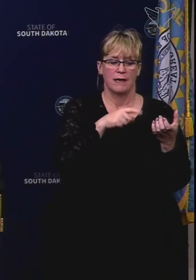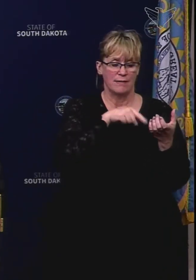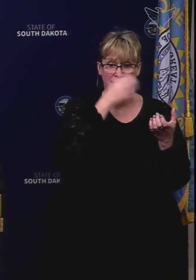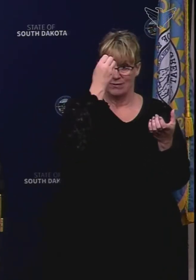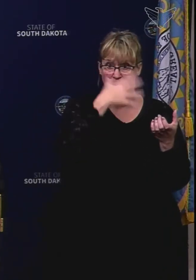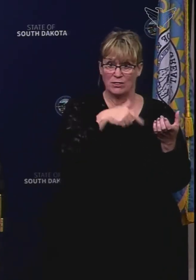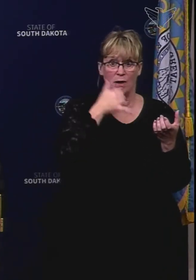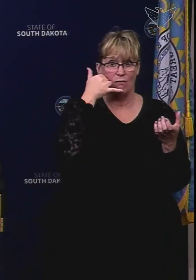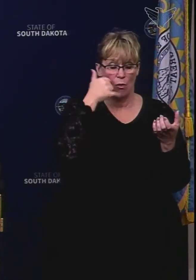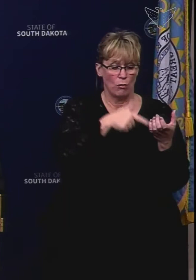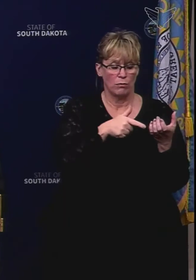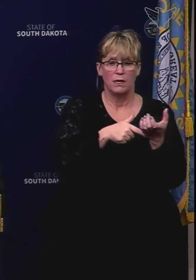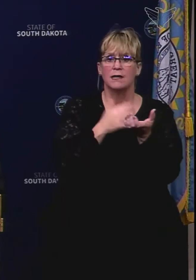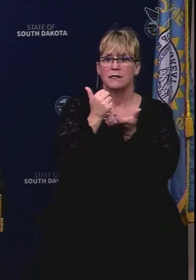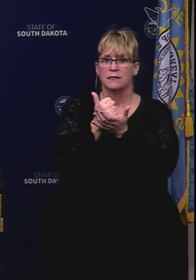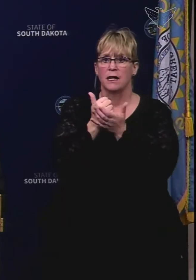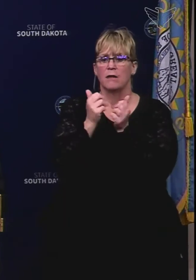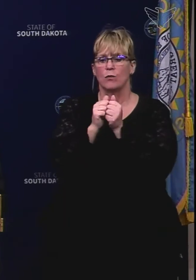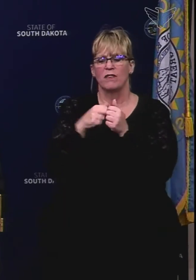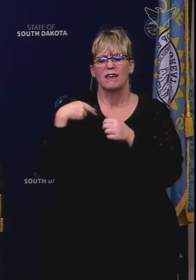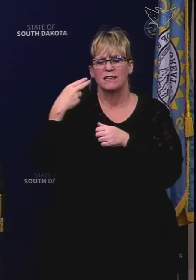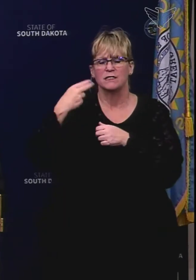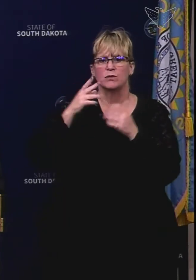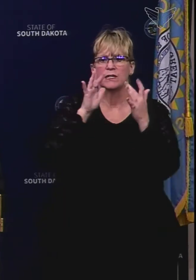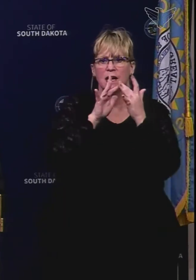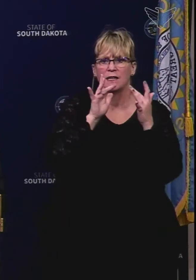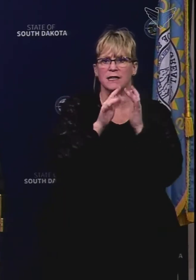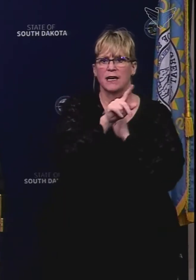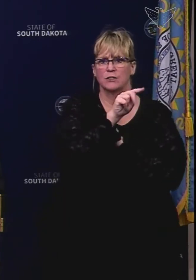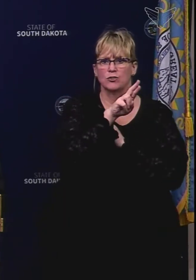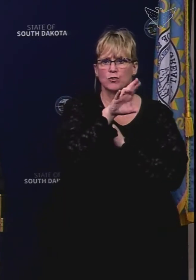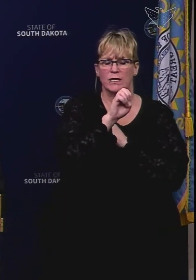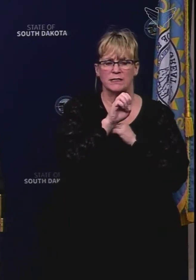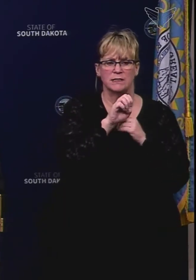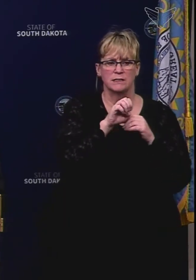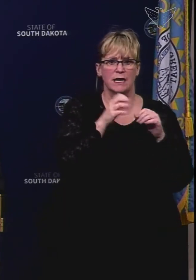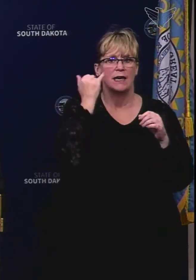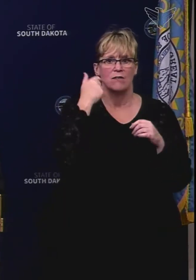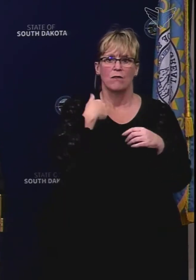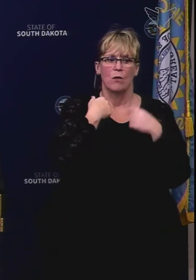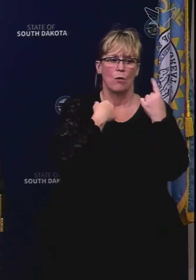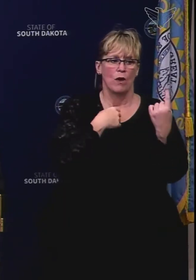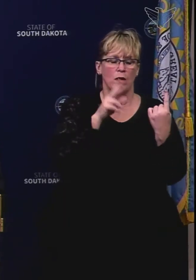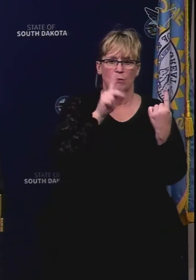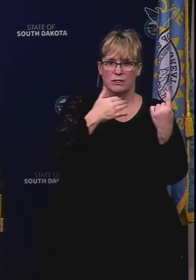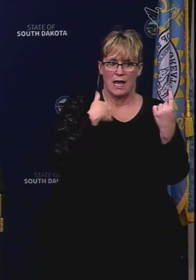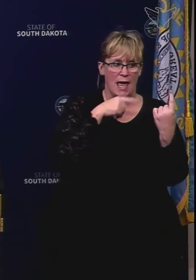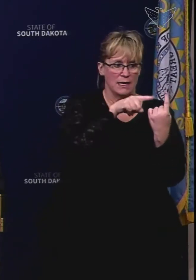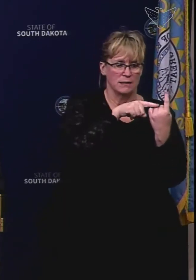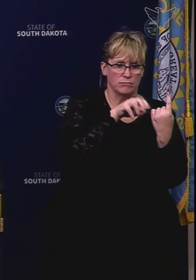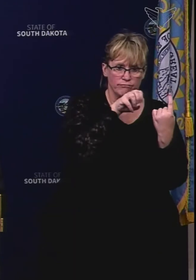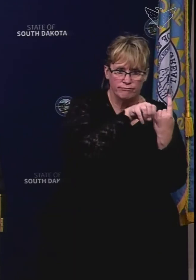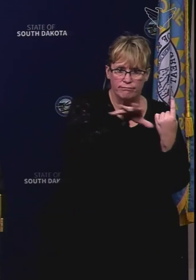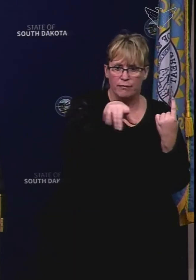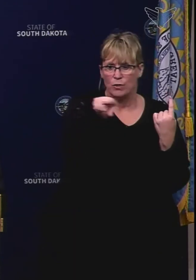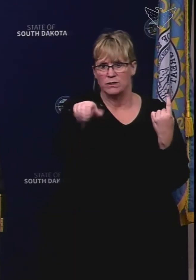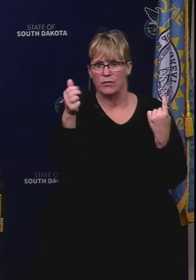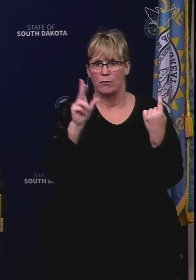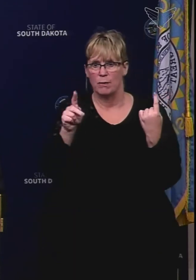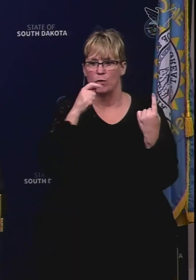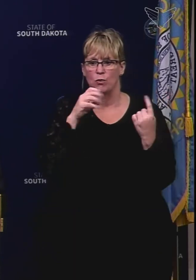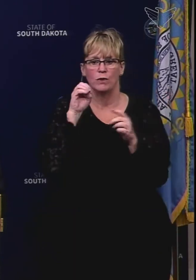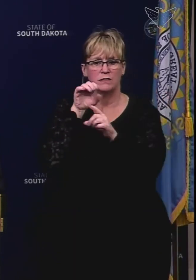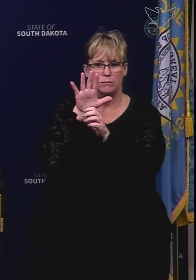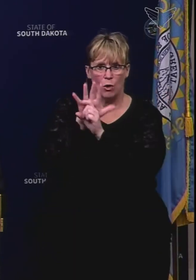information over to help us do some of the historical contact tracing that we would need to make sure that we could let those folks know that may have